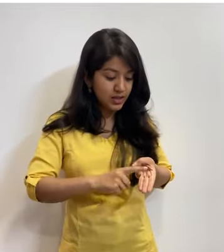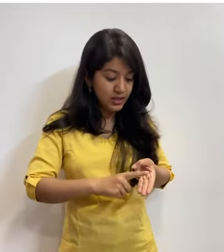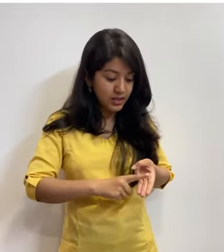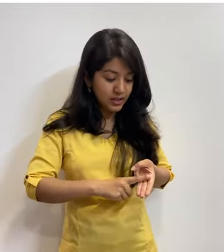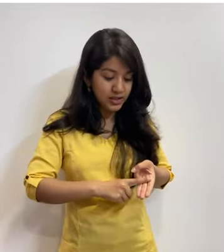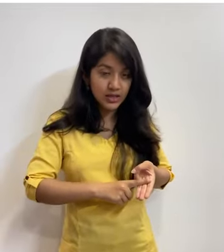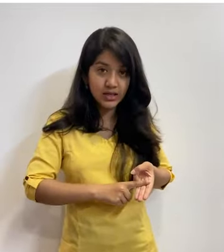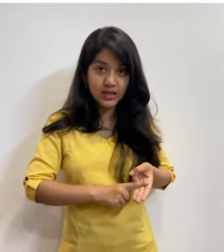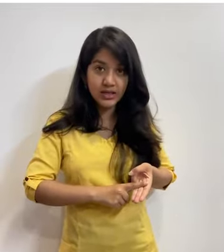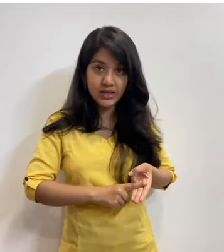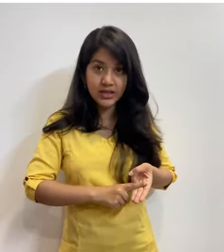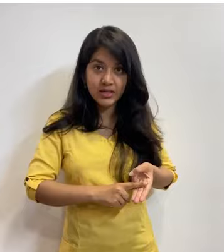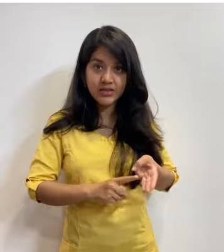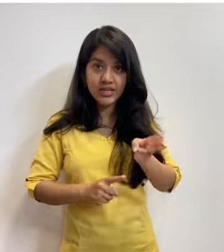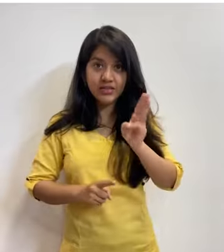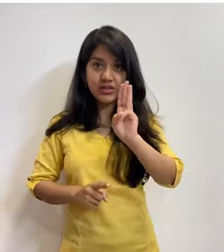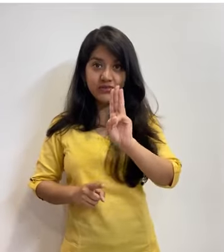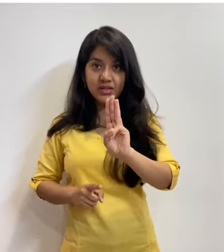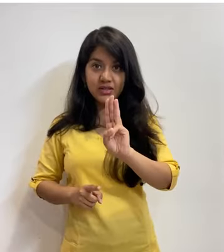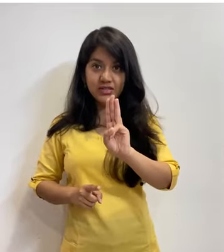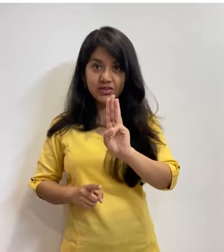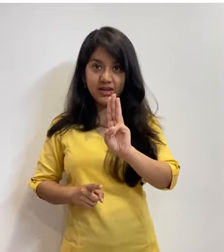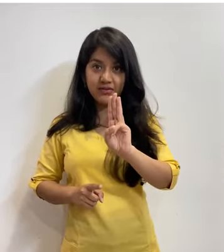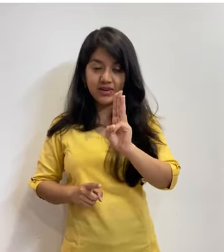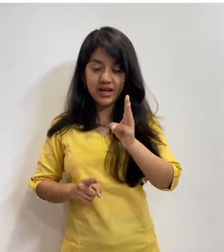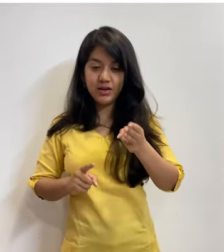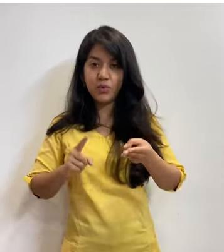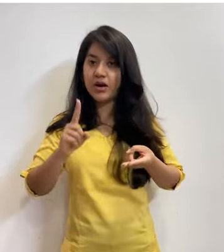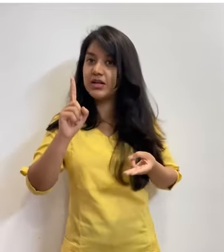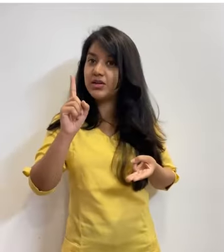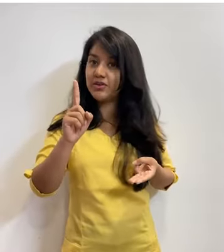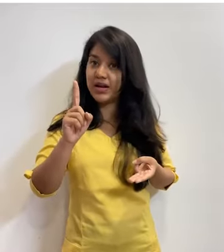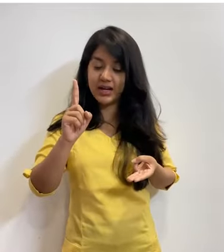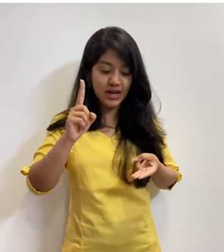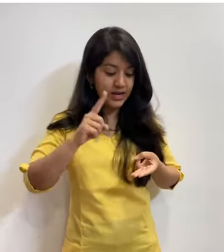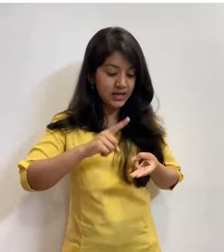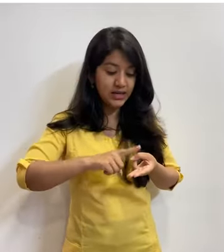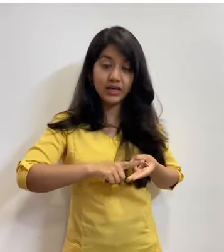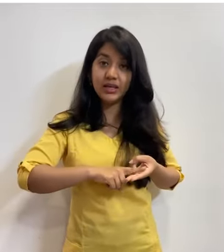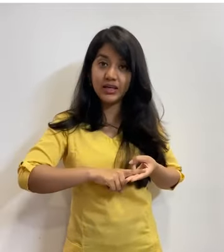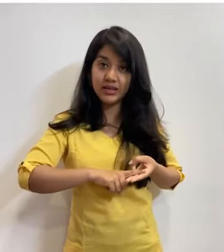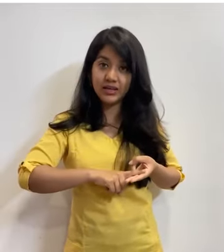E. Take 3 fingers in your left hand, 1 in your right hand, E.